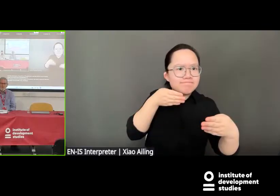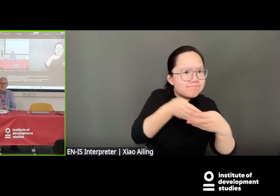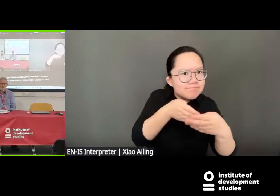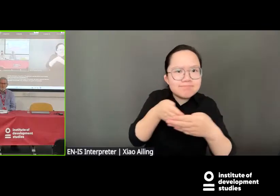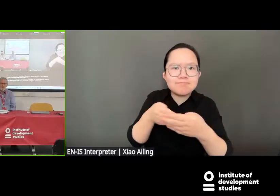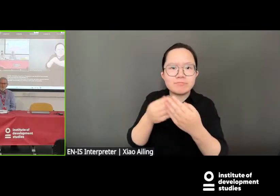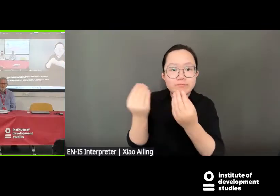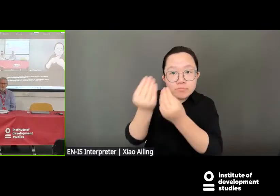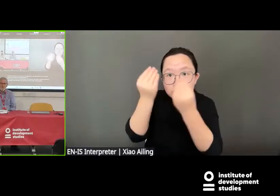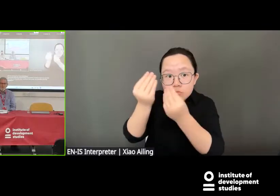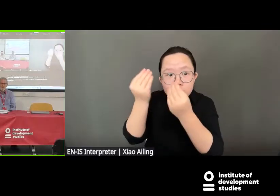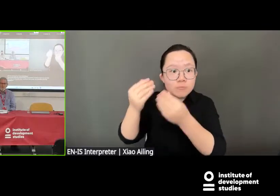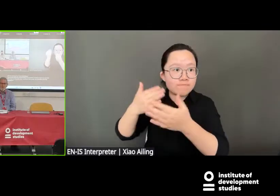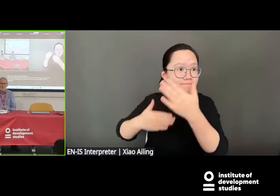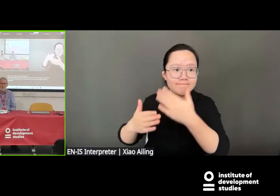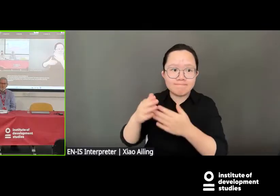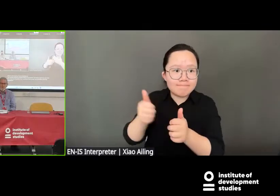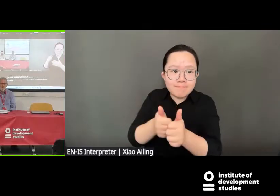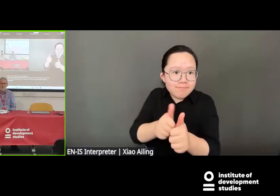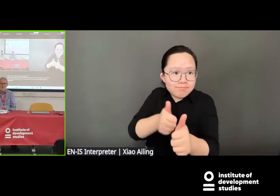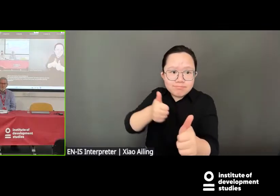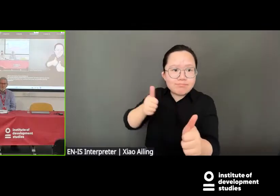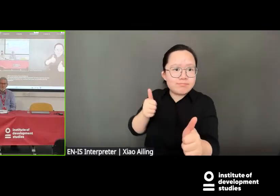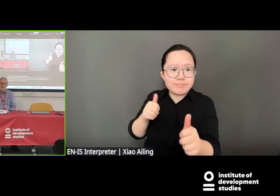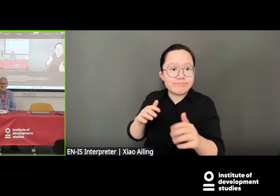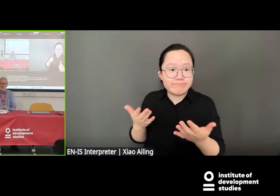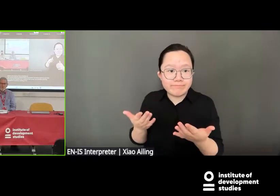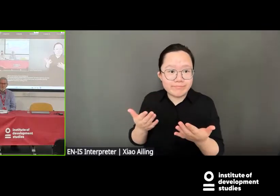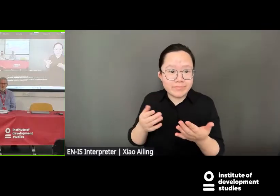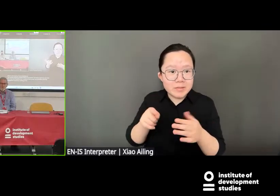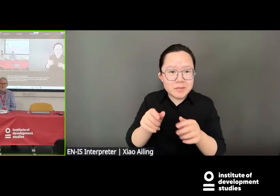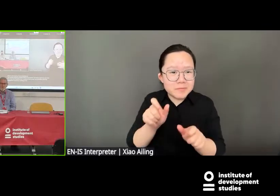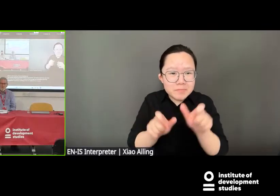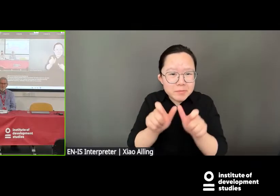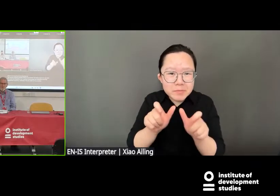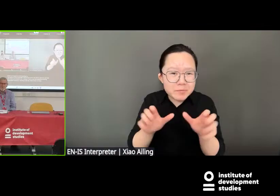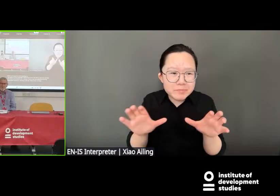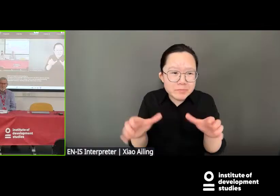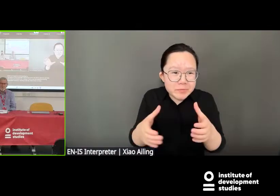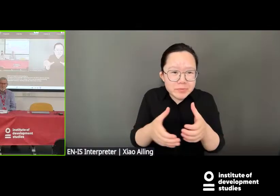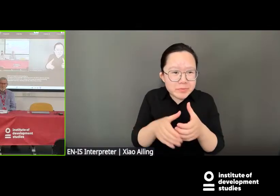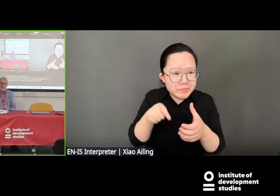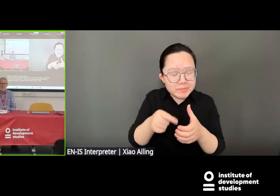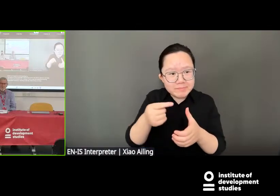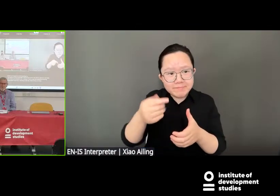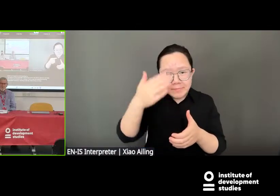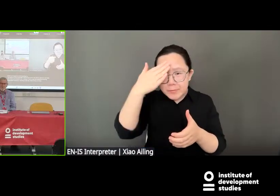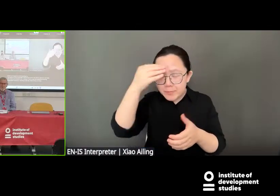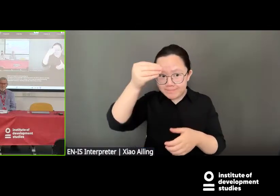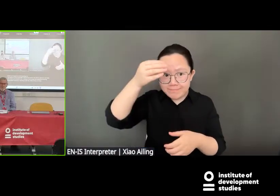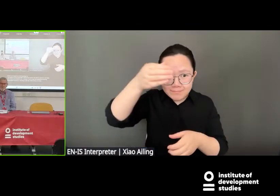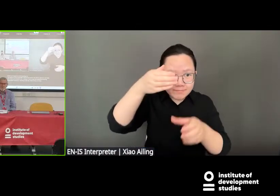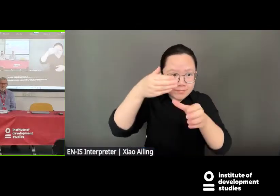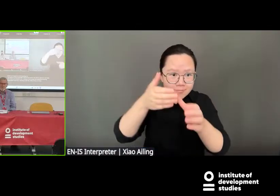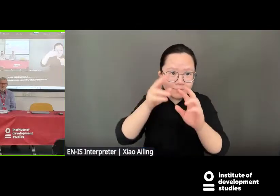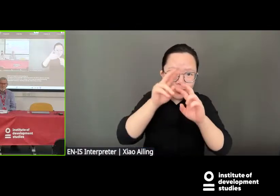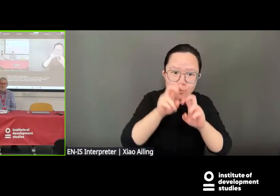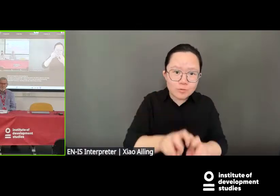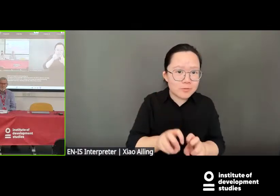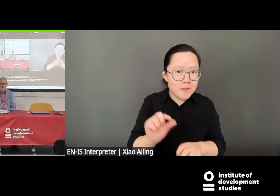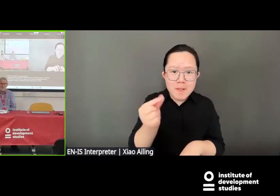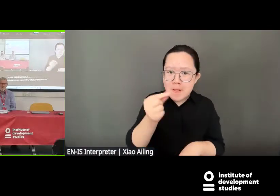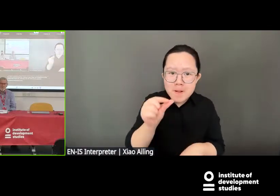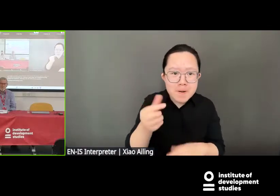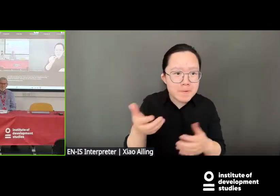becoming professional researchers, especially in low and middle income countries. To address this challenge in the longer